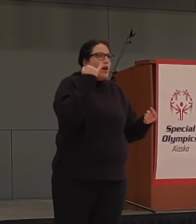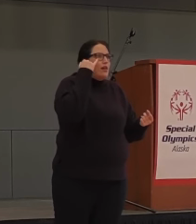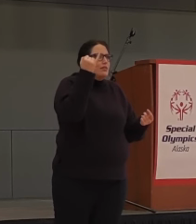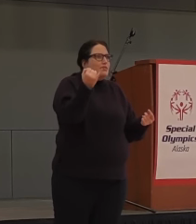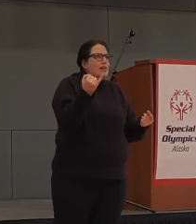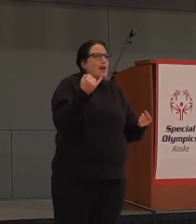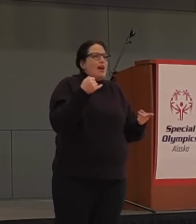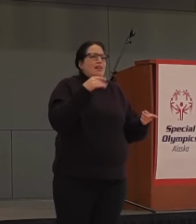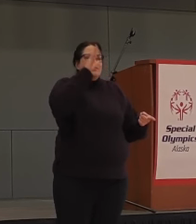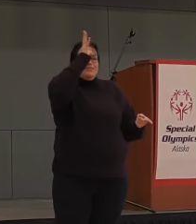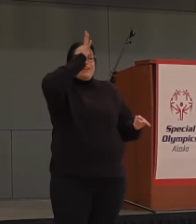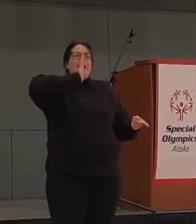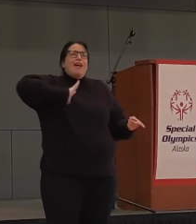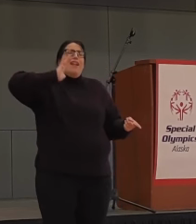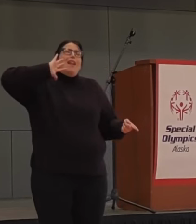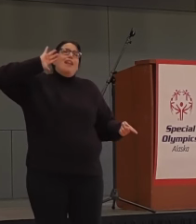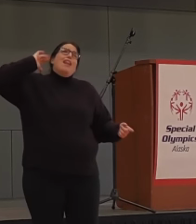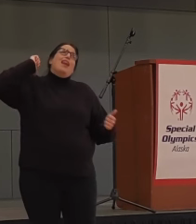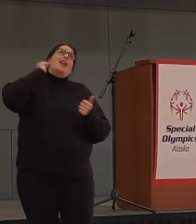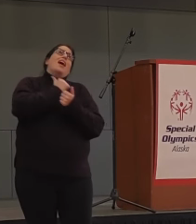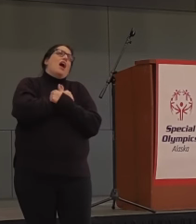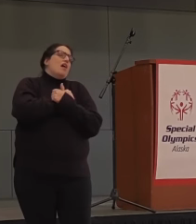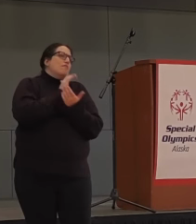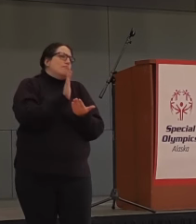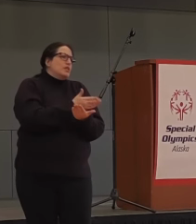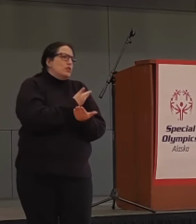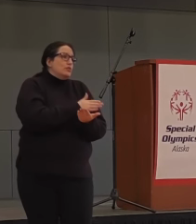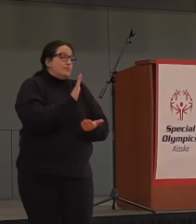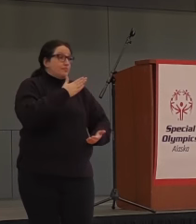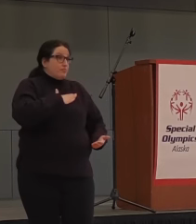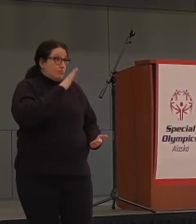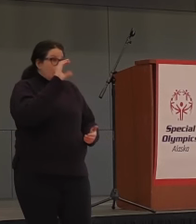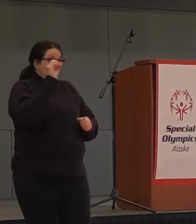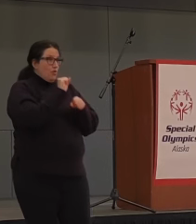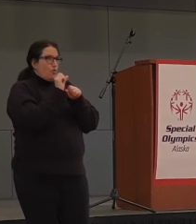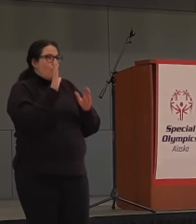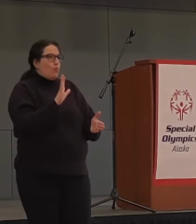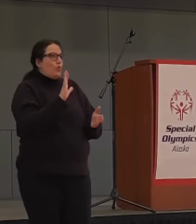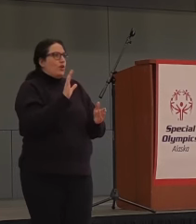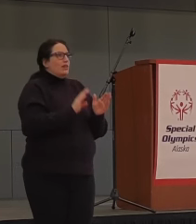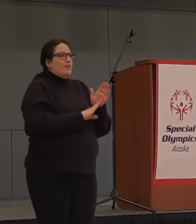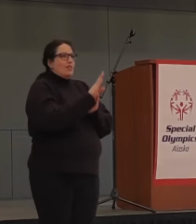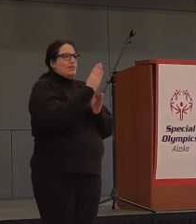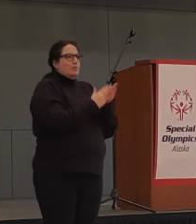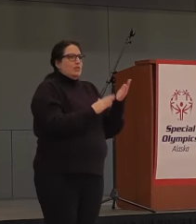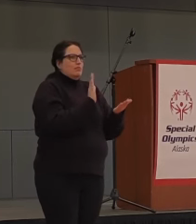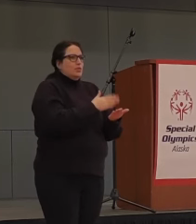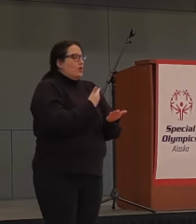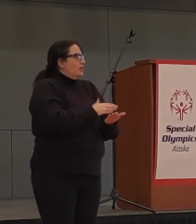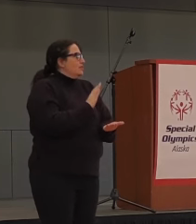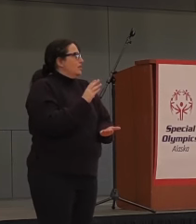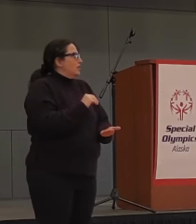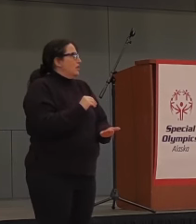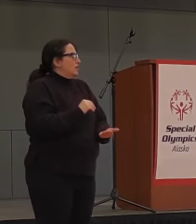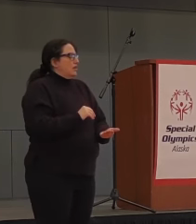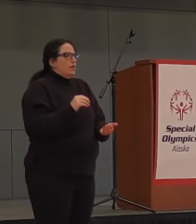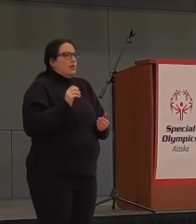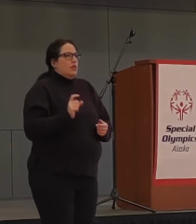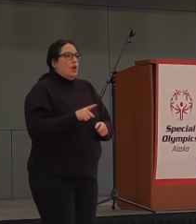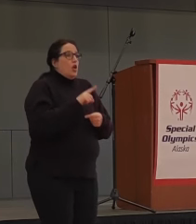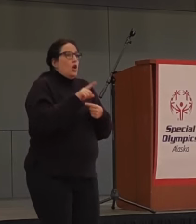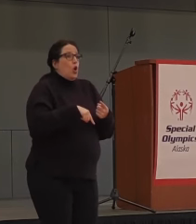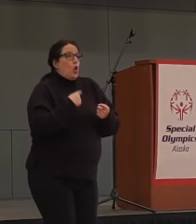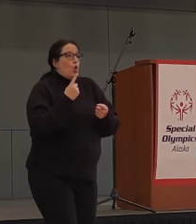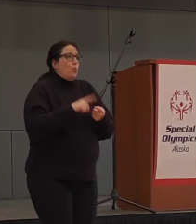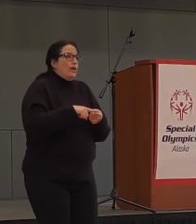love music. So my coworker, they came up with some songs, and the dad would be sitting there, and they'd say, "Oh, when